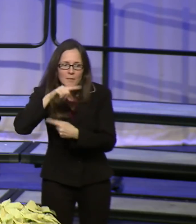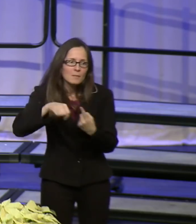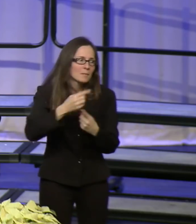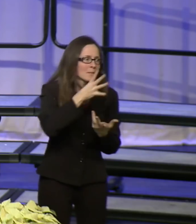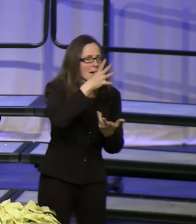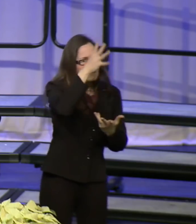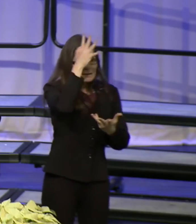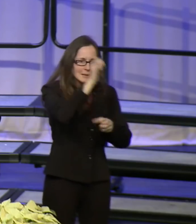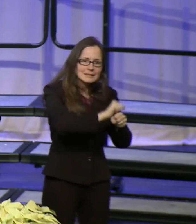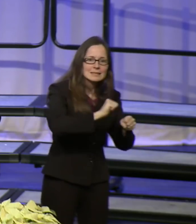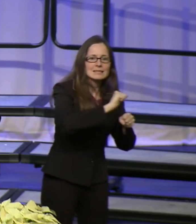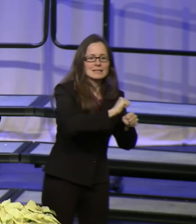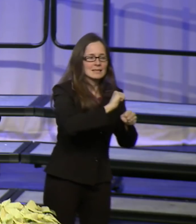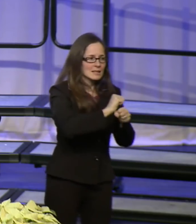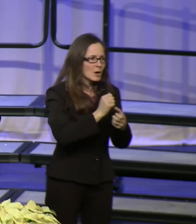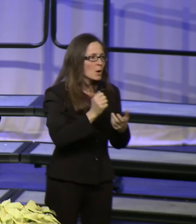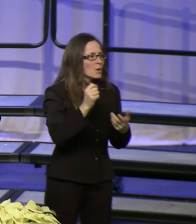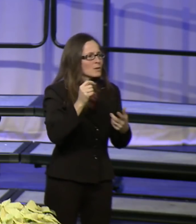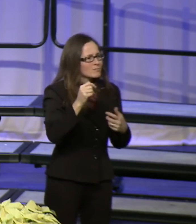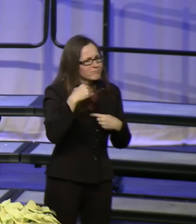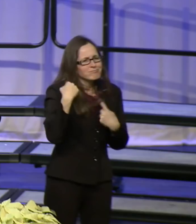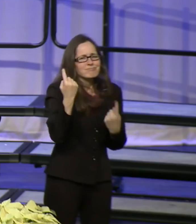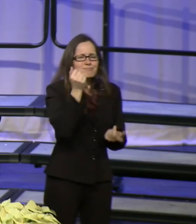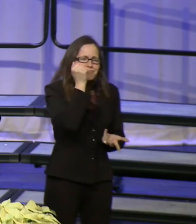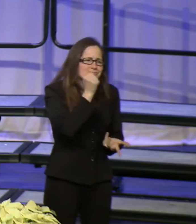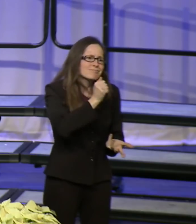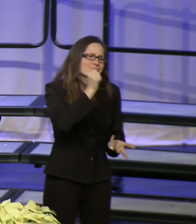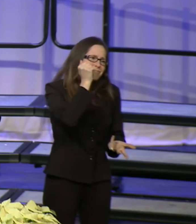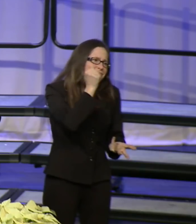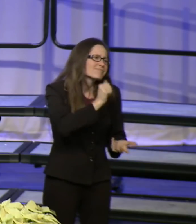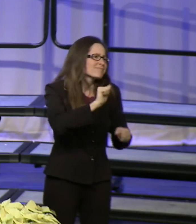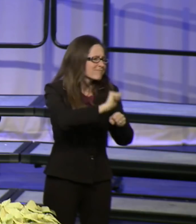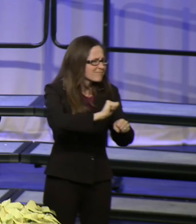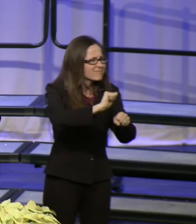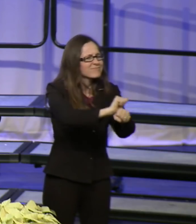machine got us here, and I will forever be thankful to you.